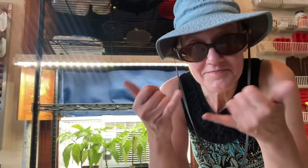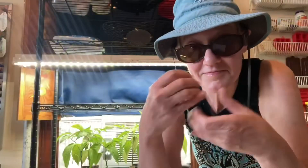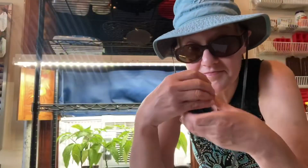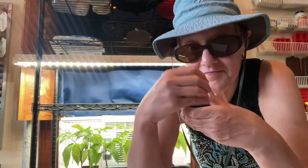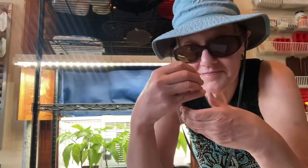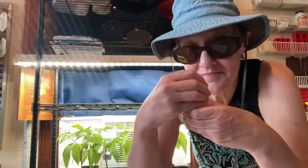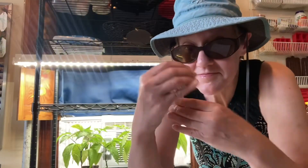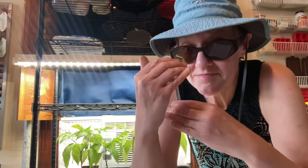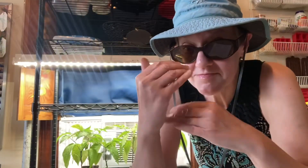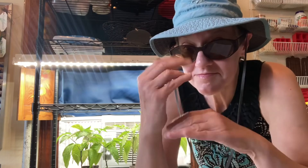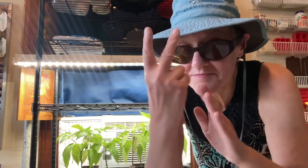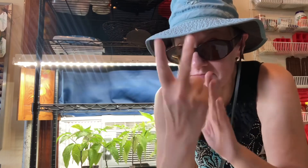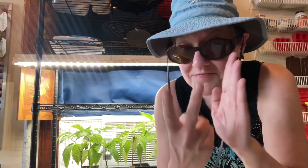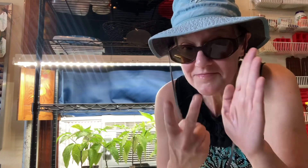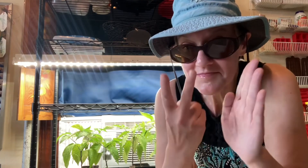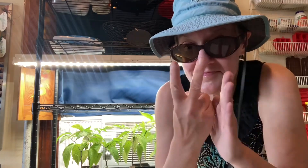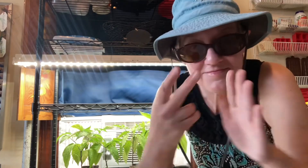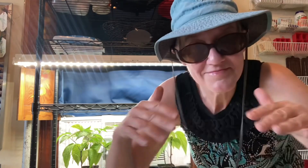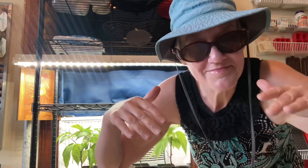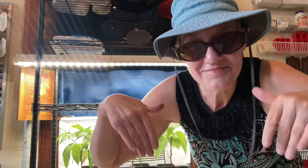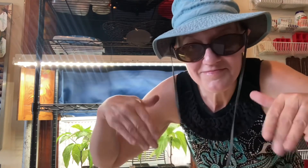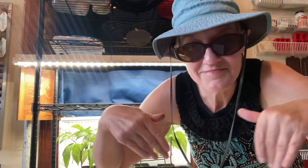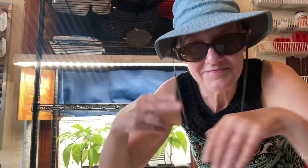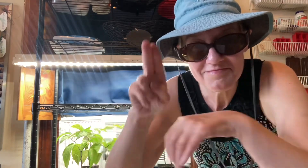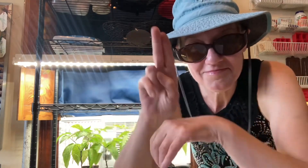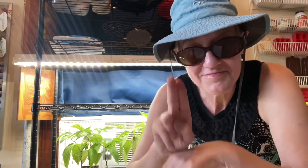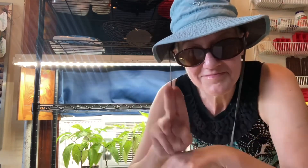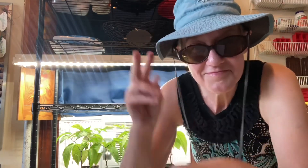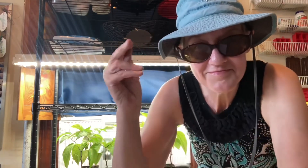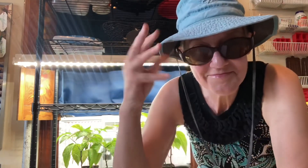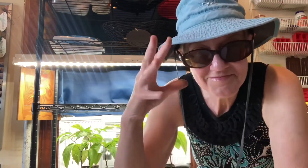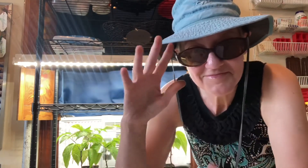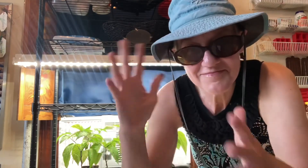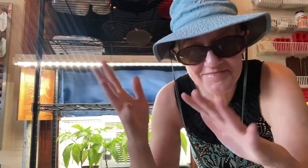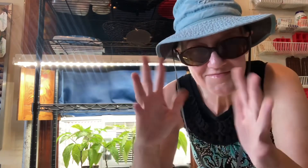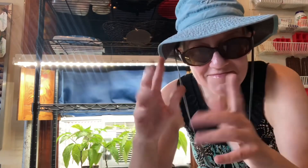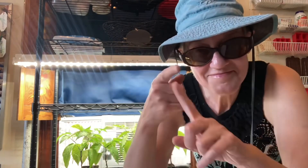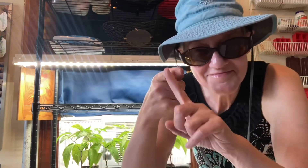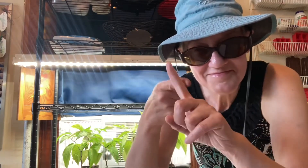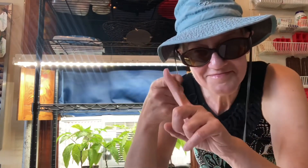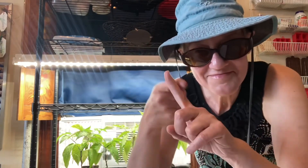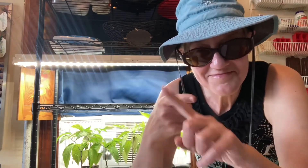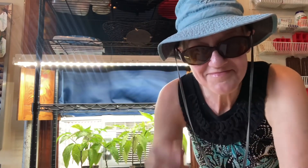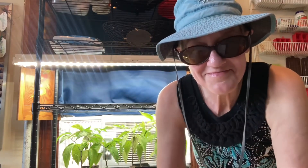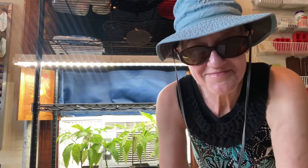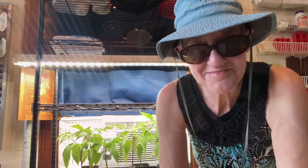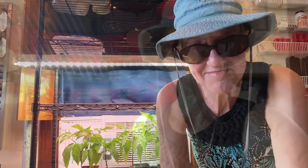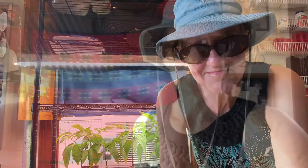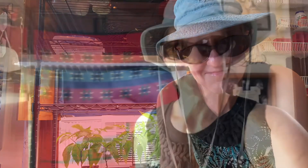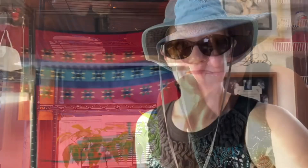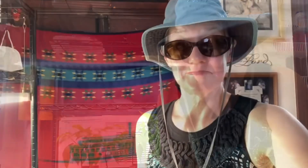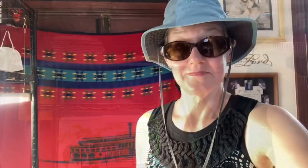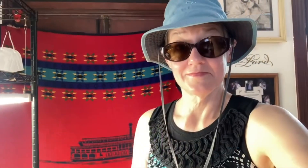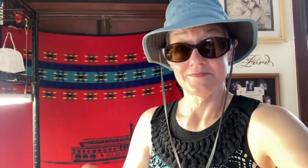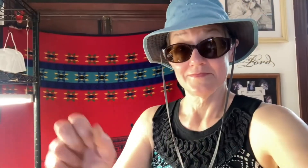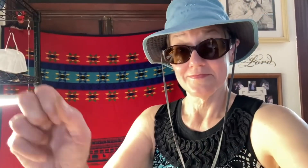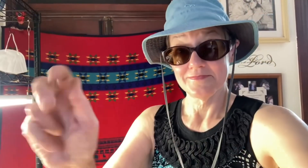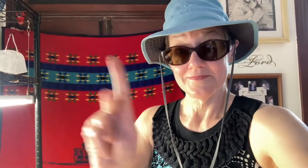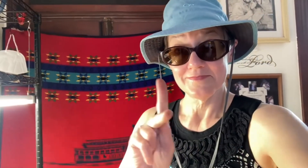Today, they're only going to be outside for 2 hours because they're not used to the sun and the wind and the temperature yet.